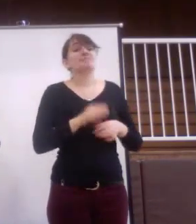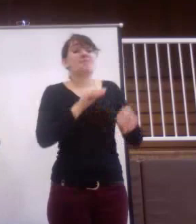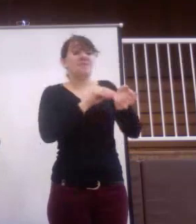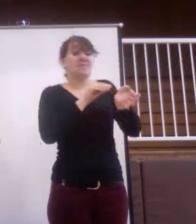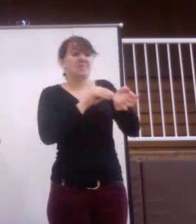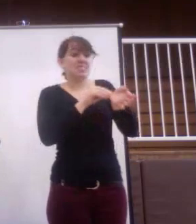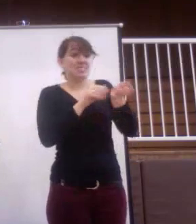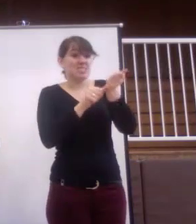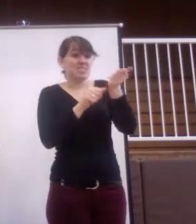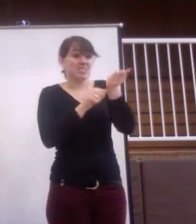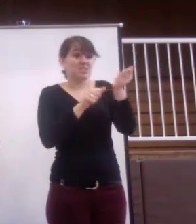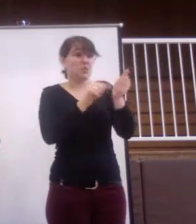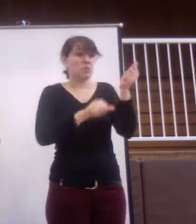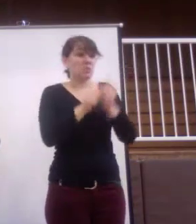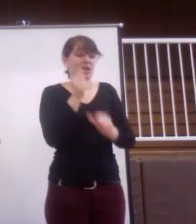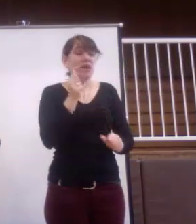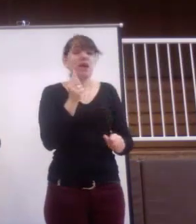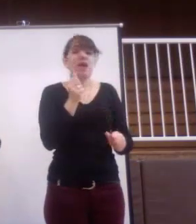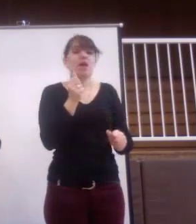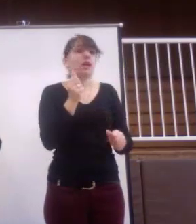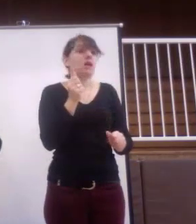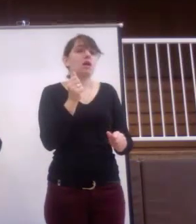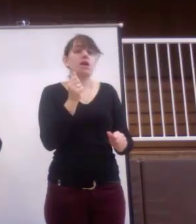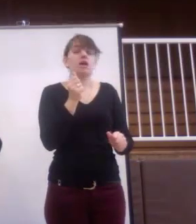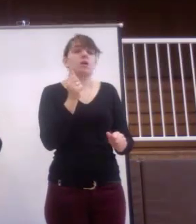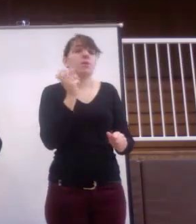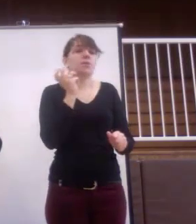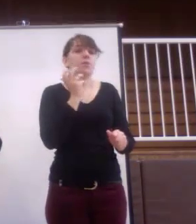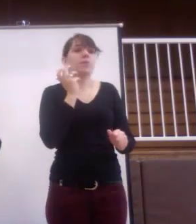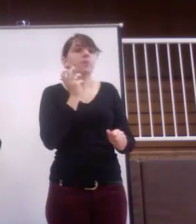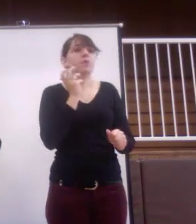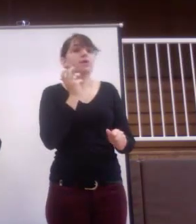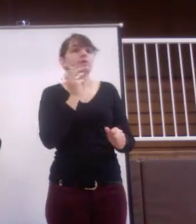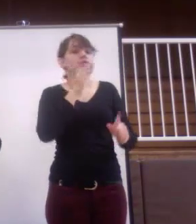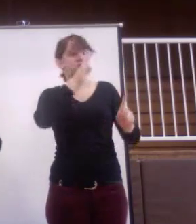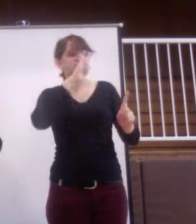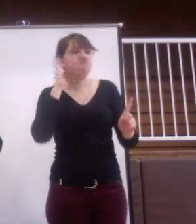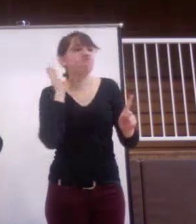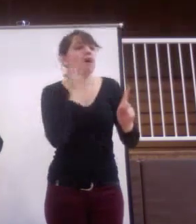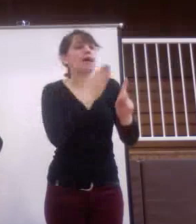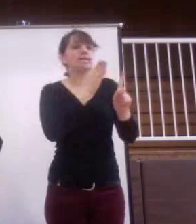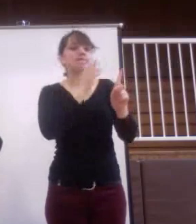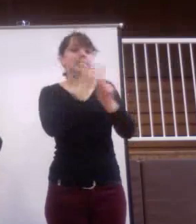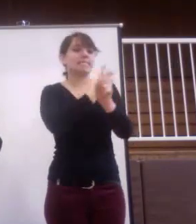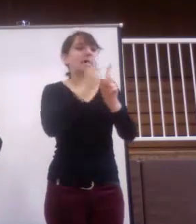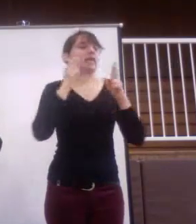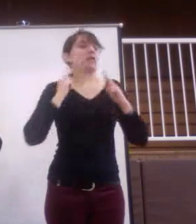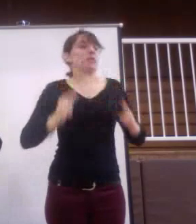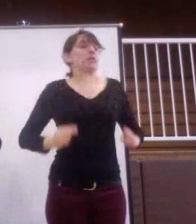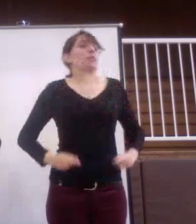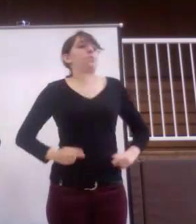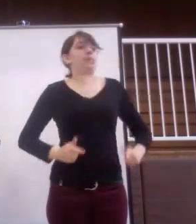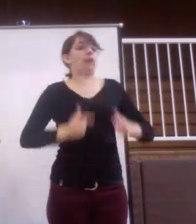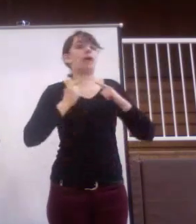physician-assisted suicide is a direct attack on human life,